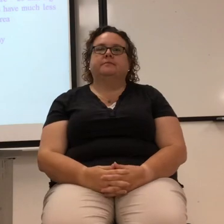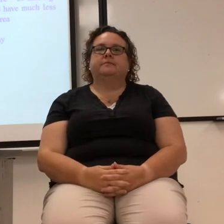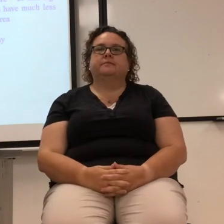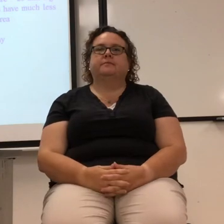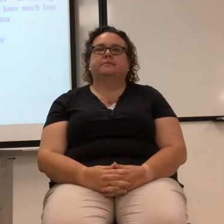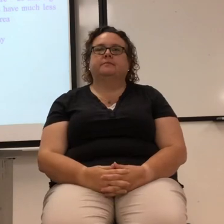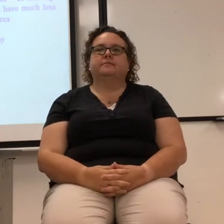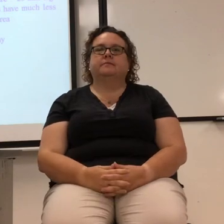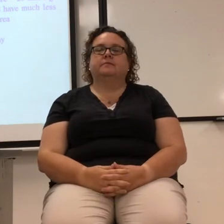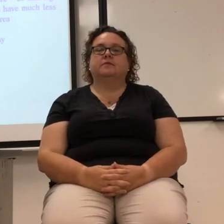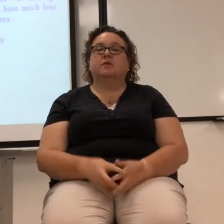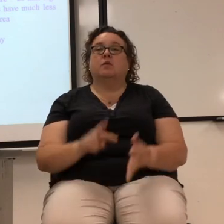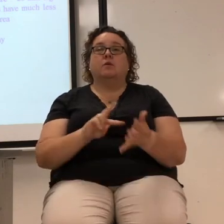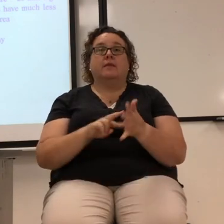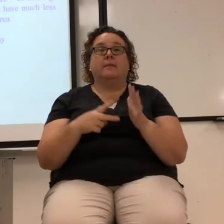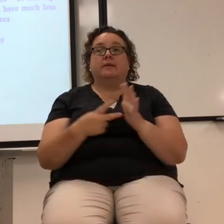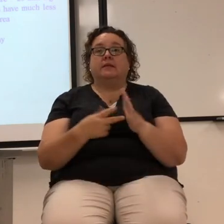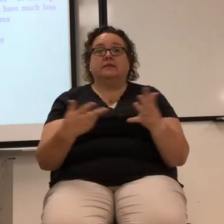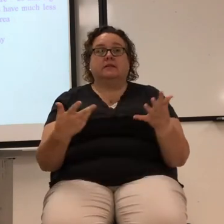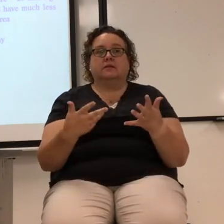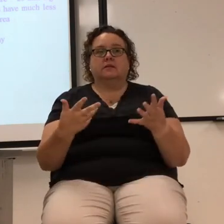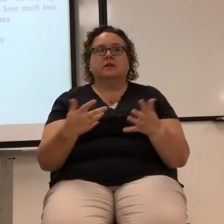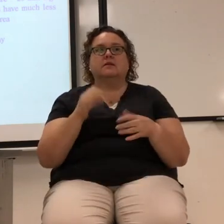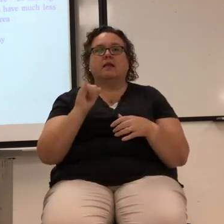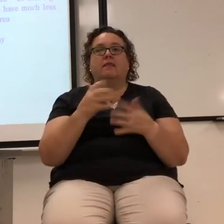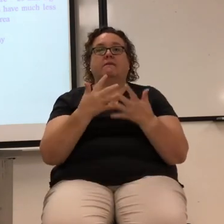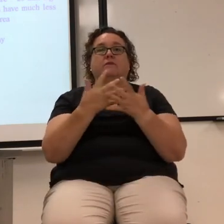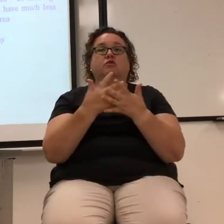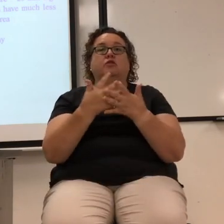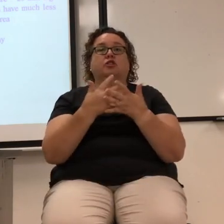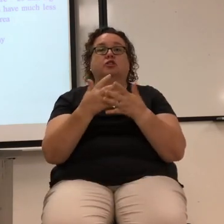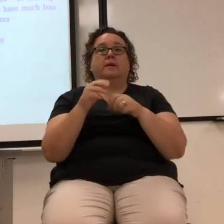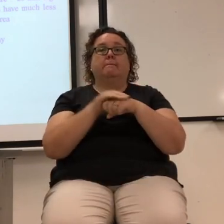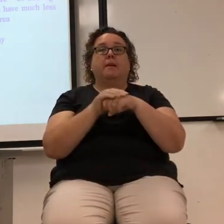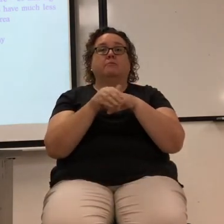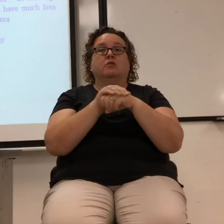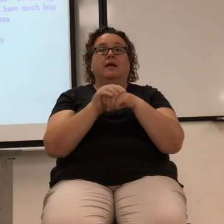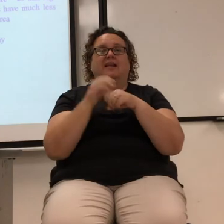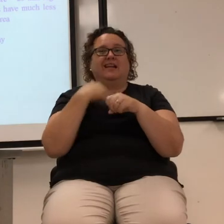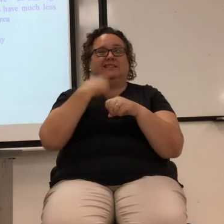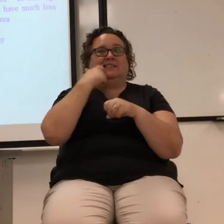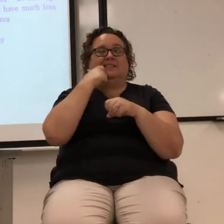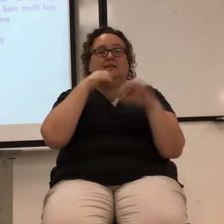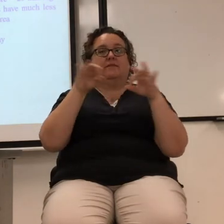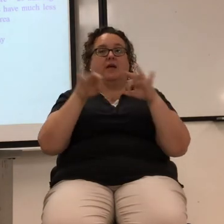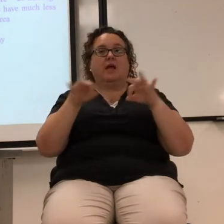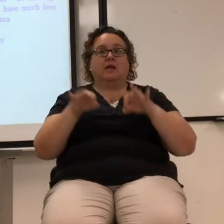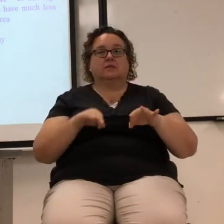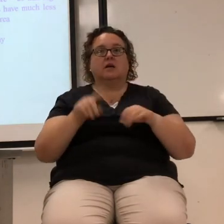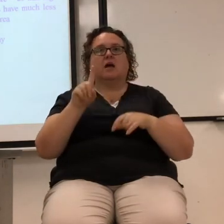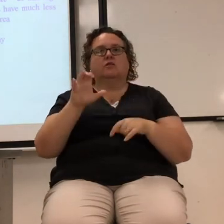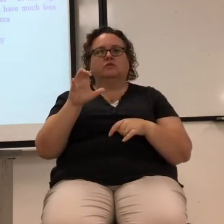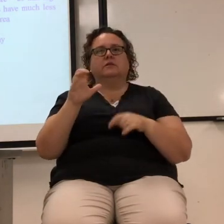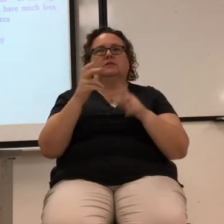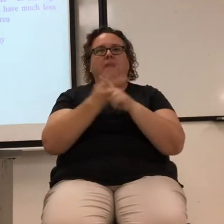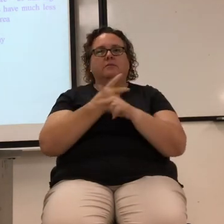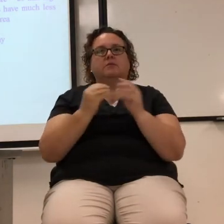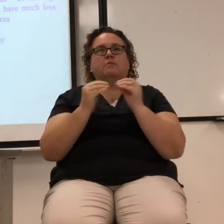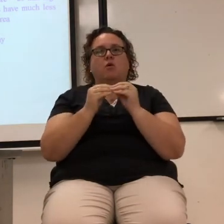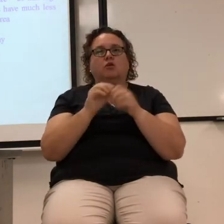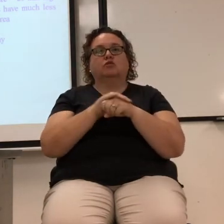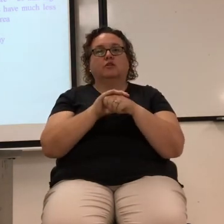And what we're really talking about there is the filtration membrane I just defined. 100 times more surface